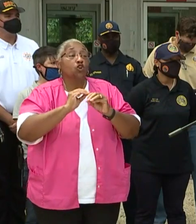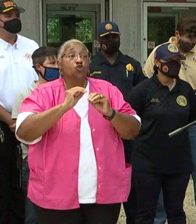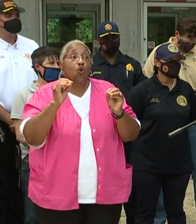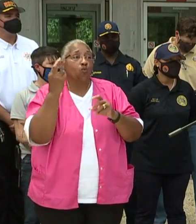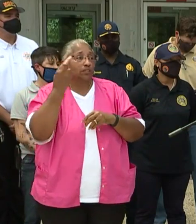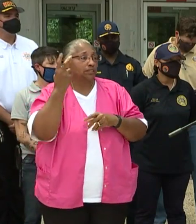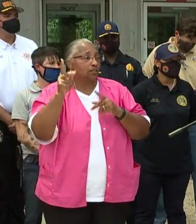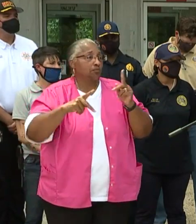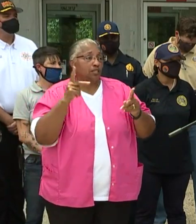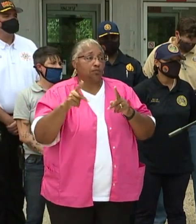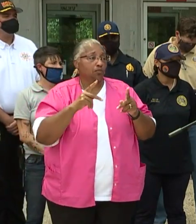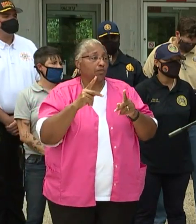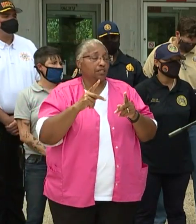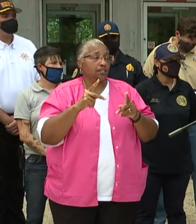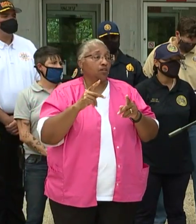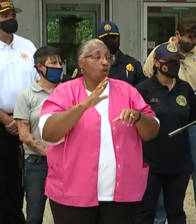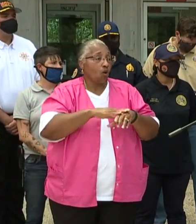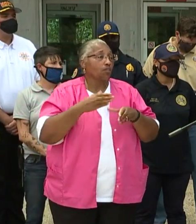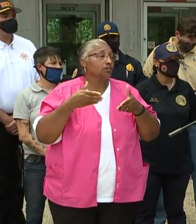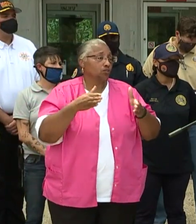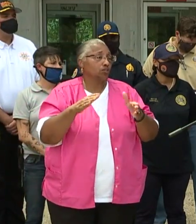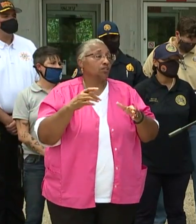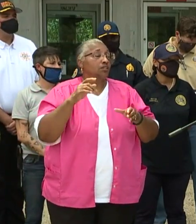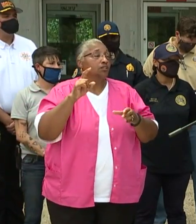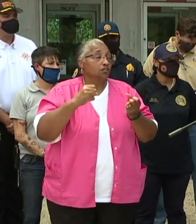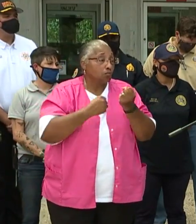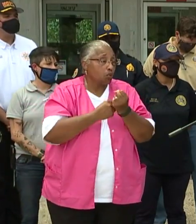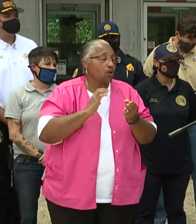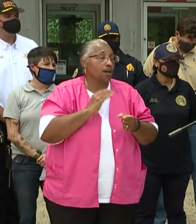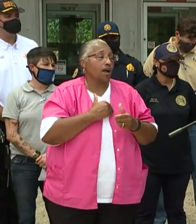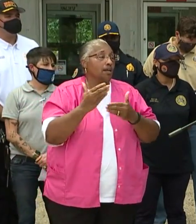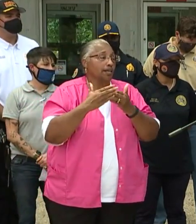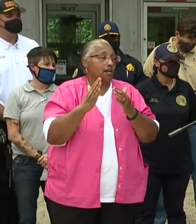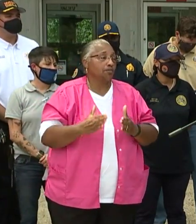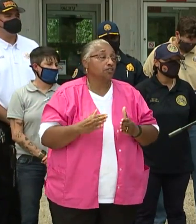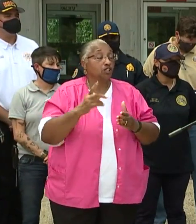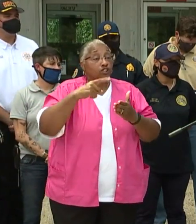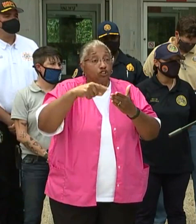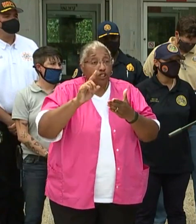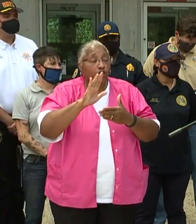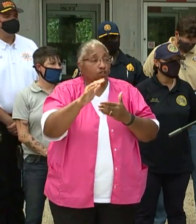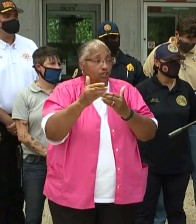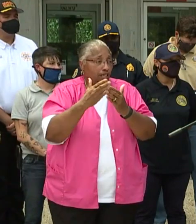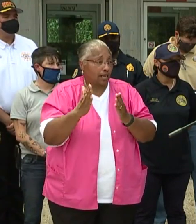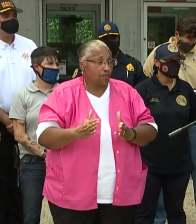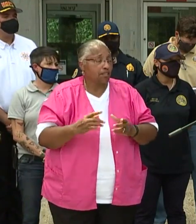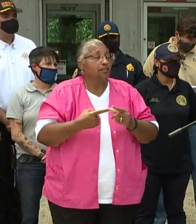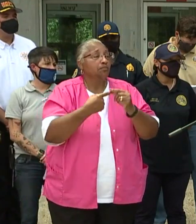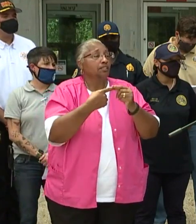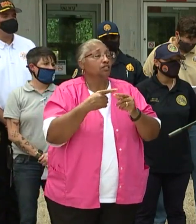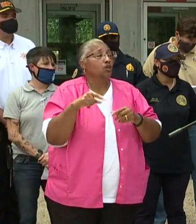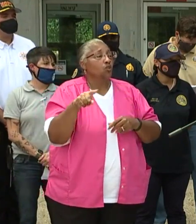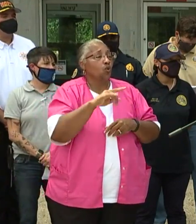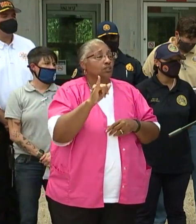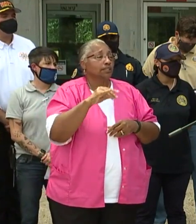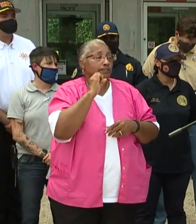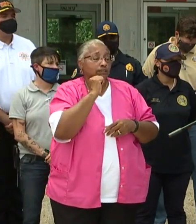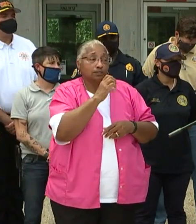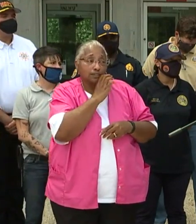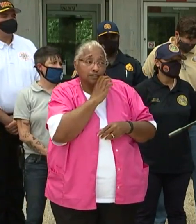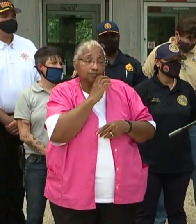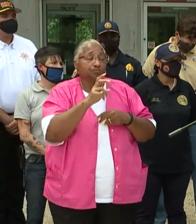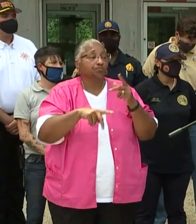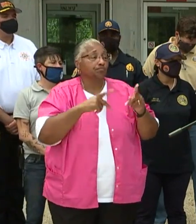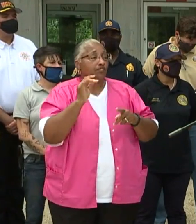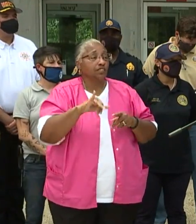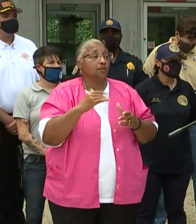Algiers right now, and we have to show support to our neighbors. I'm also asking folks to check on their neighbor, especially our elderly, and our folks